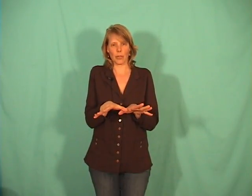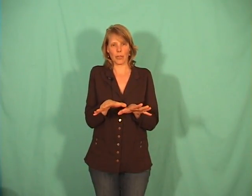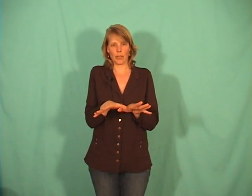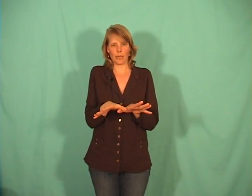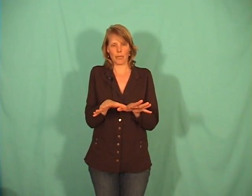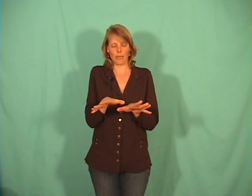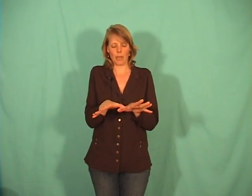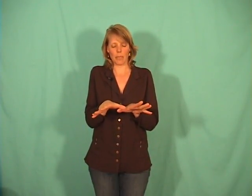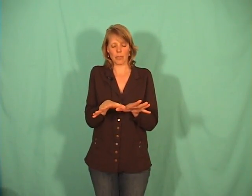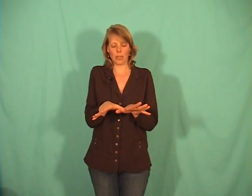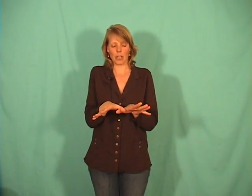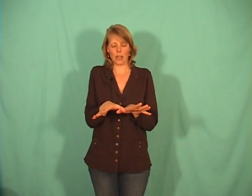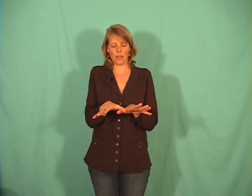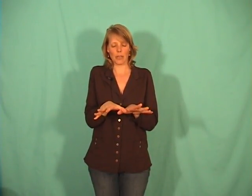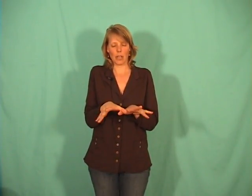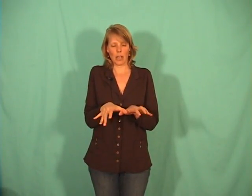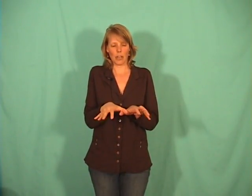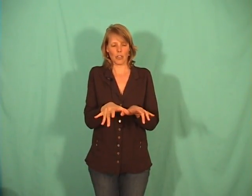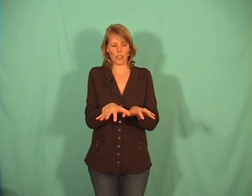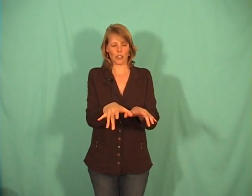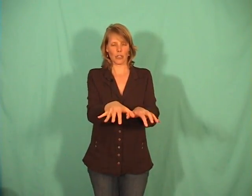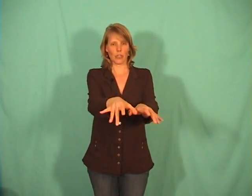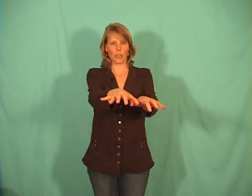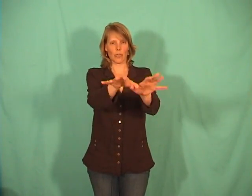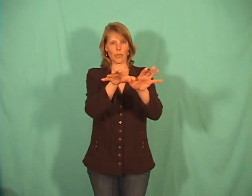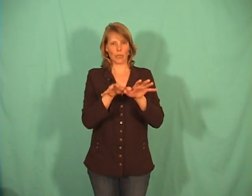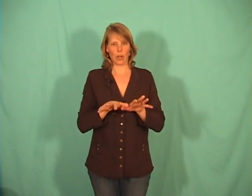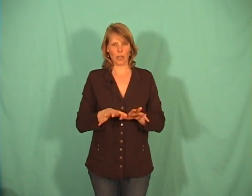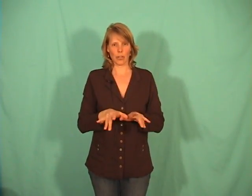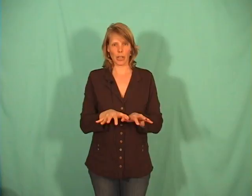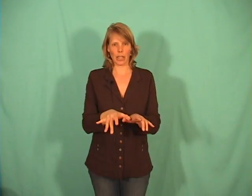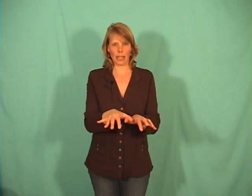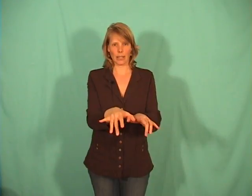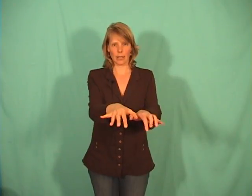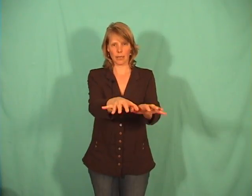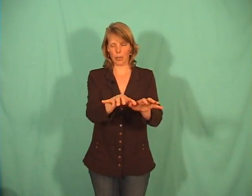Your thumbs are together and you just sort of crawl your 8 legs forward.